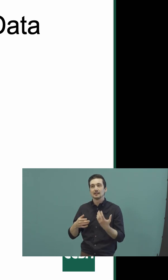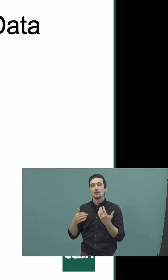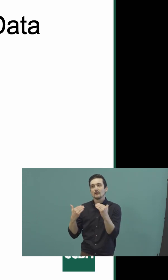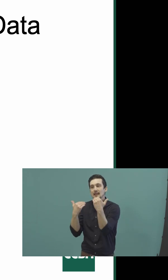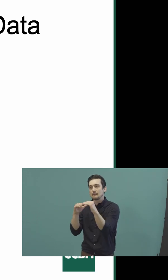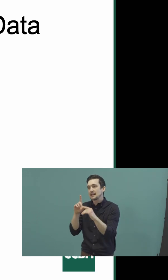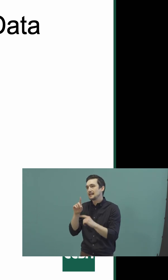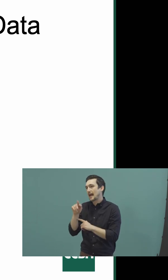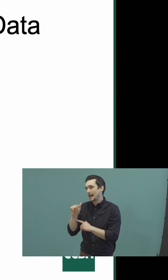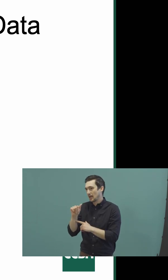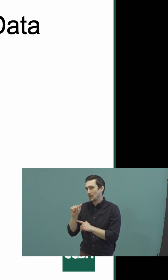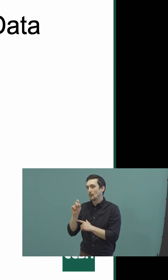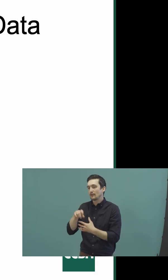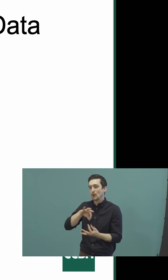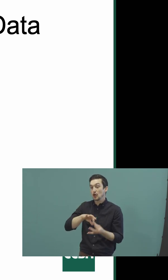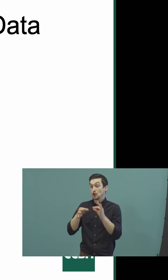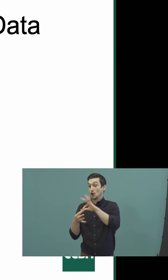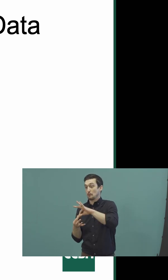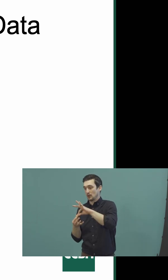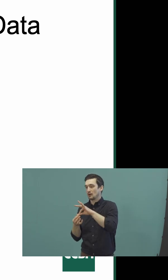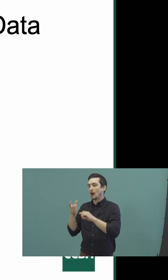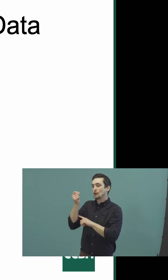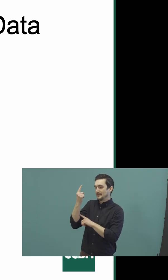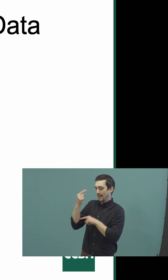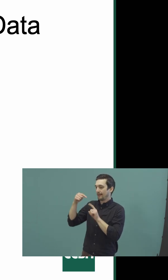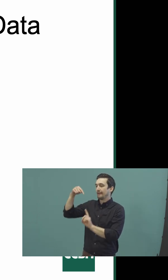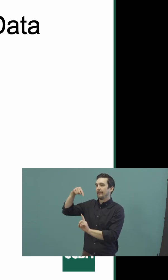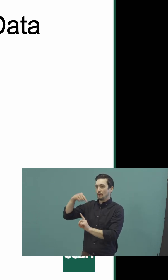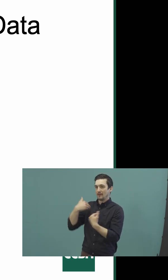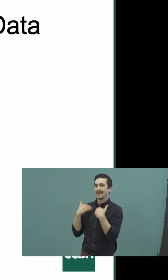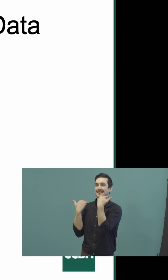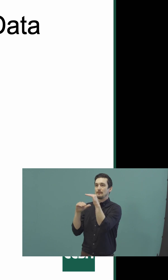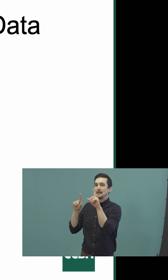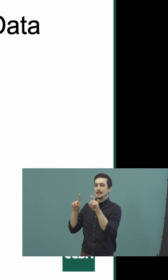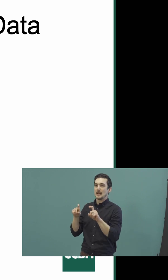the context of limited testing.